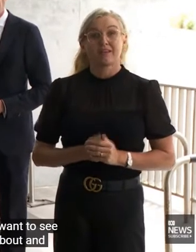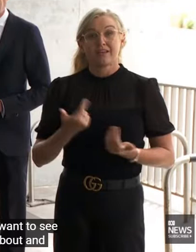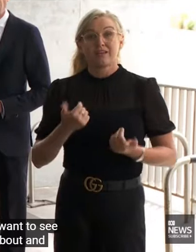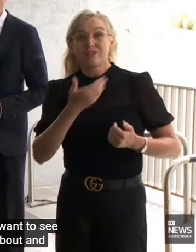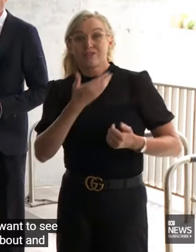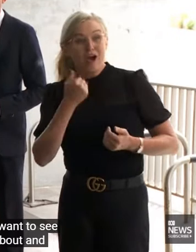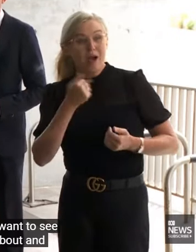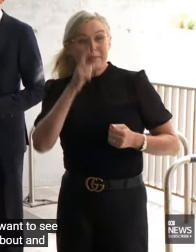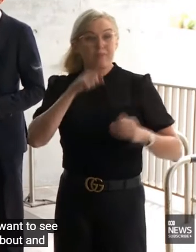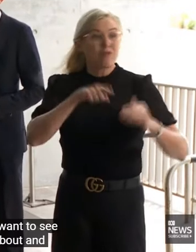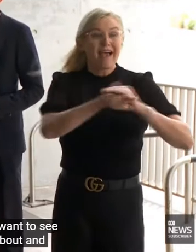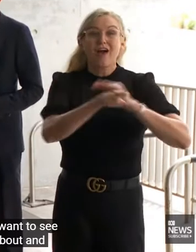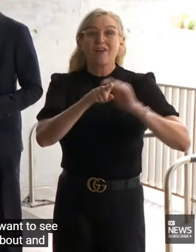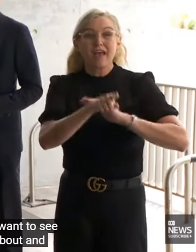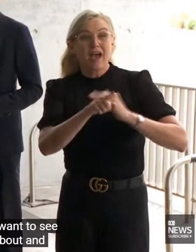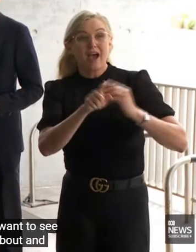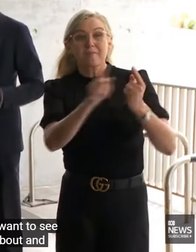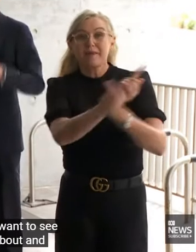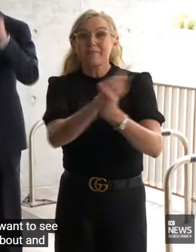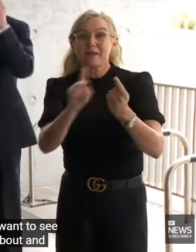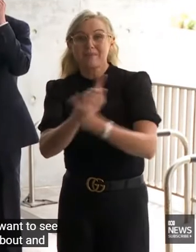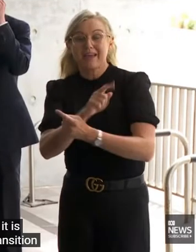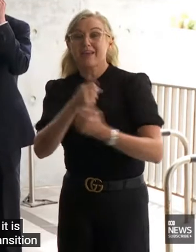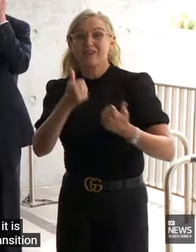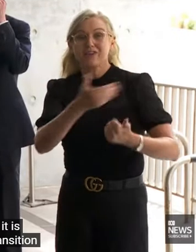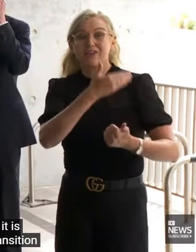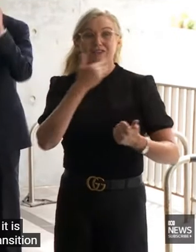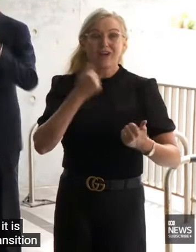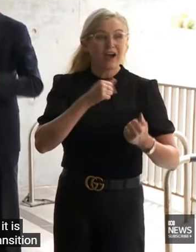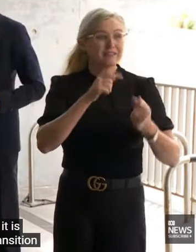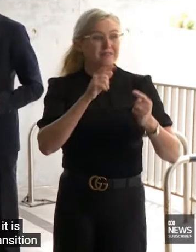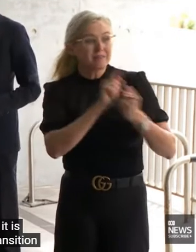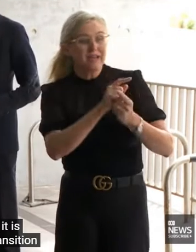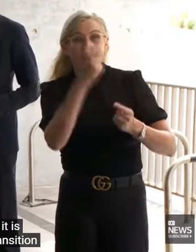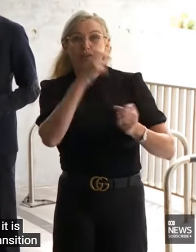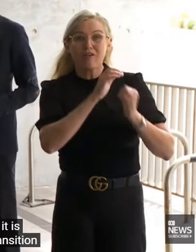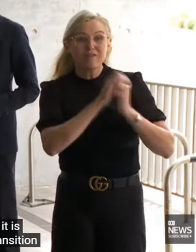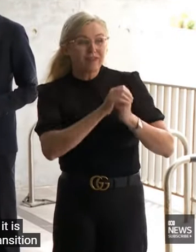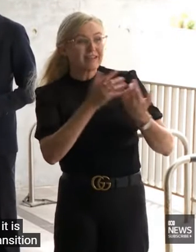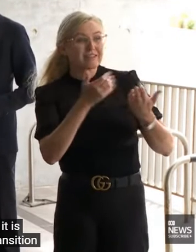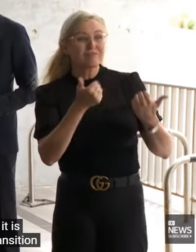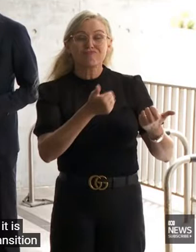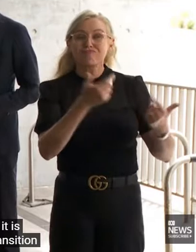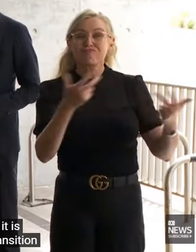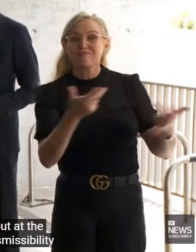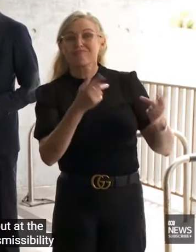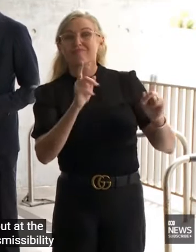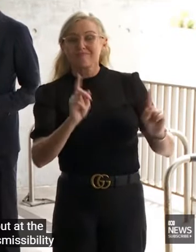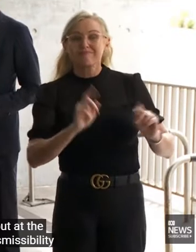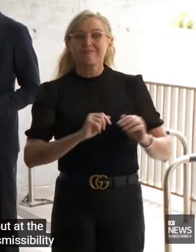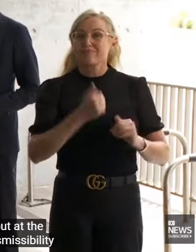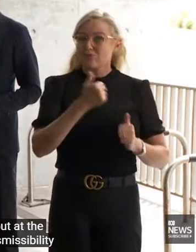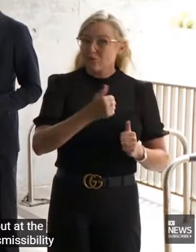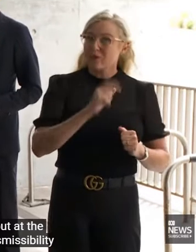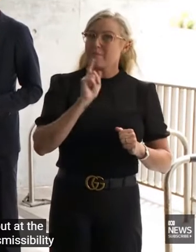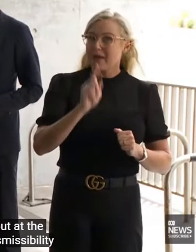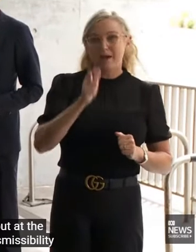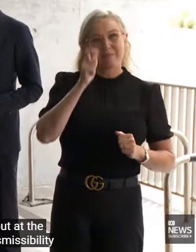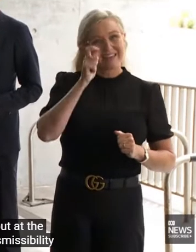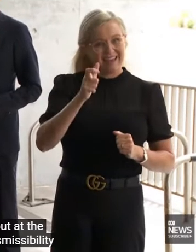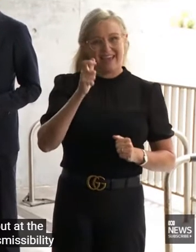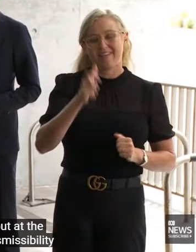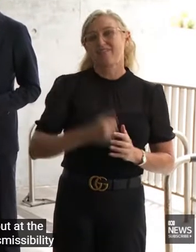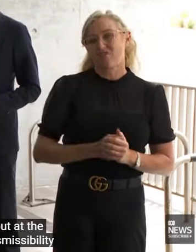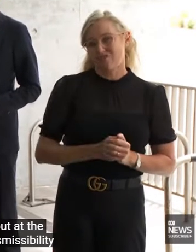and socialise. I think it is important as we transition to living with COVID. But at the moment, with the transmissibility profile of the